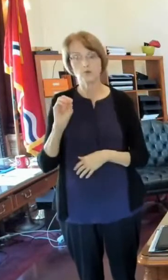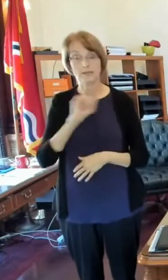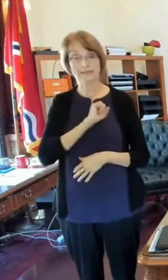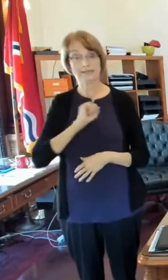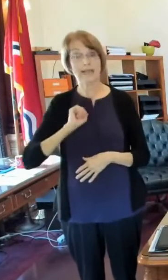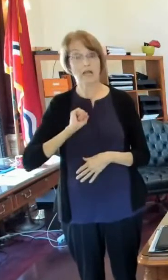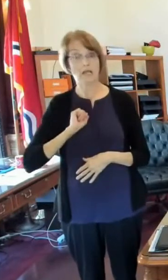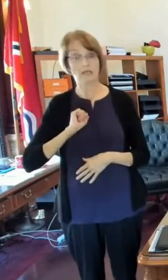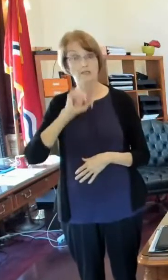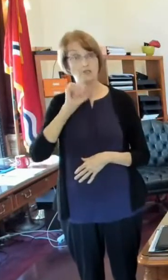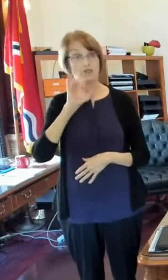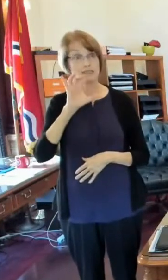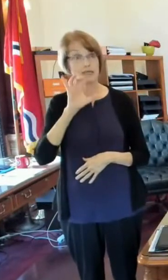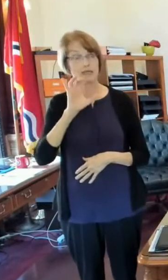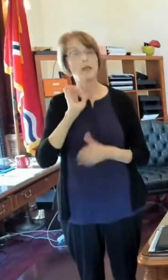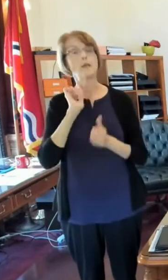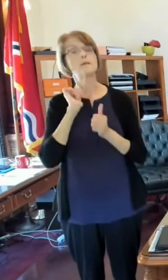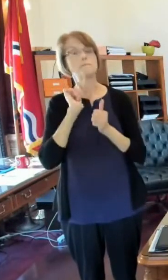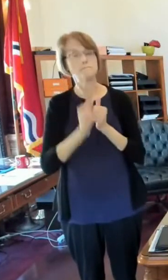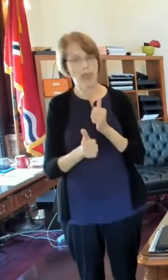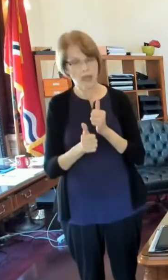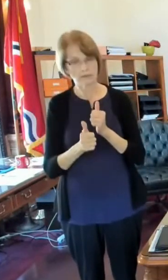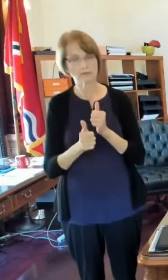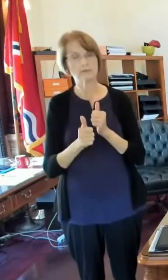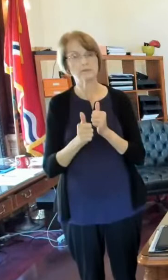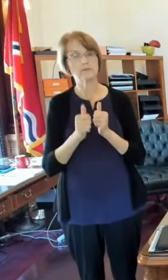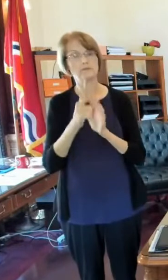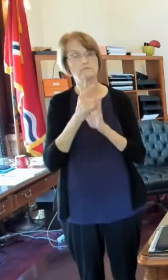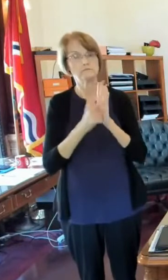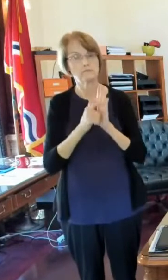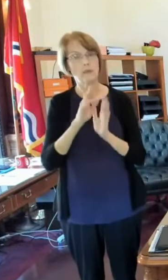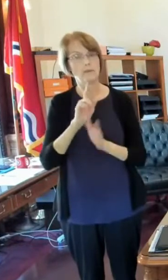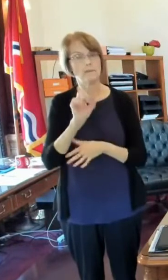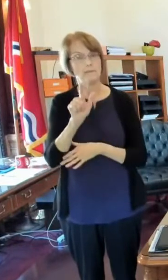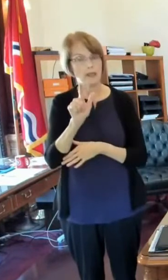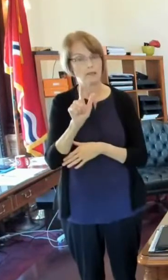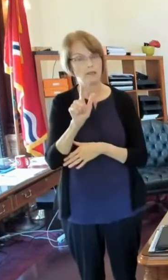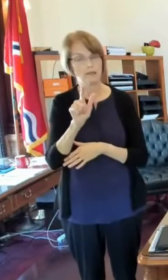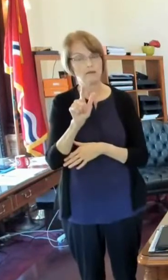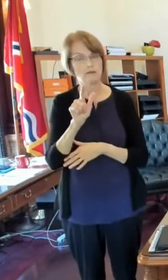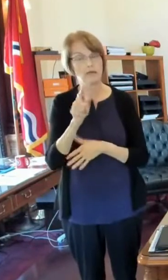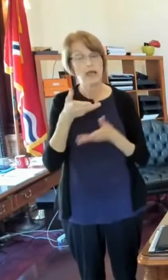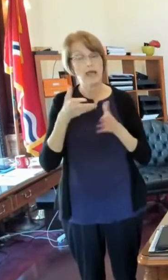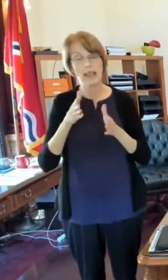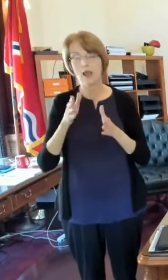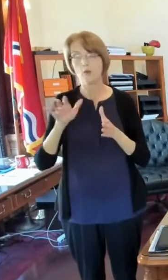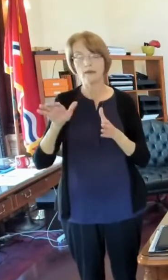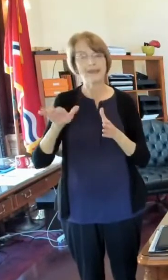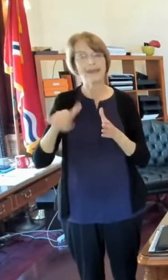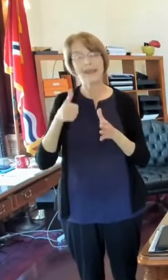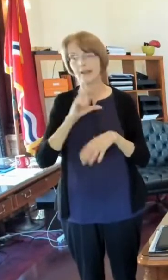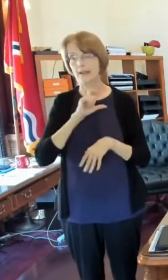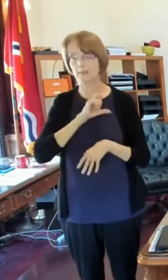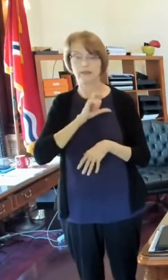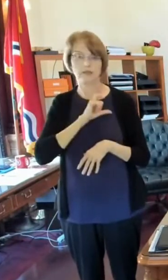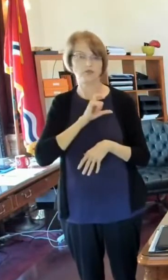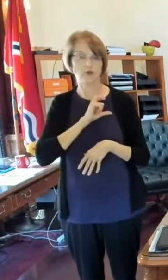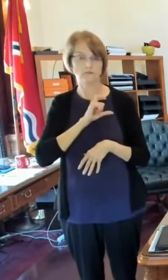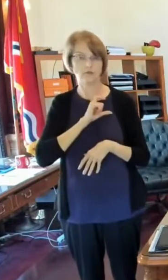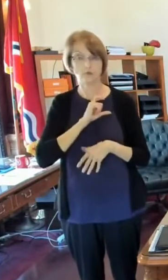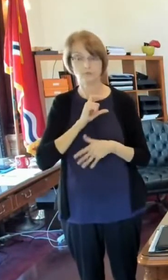Senate did pass the bill which would allow any police officer